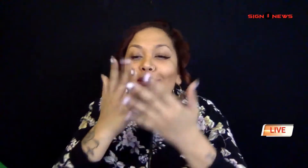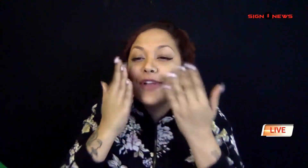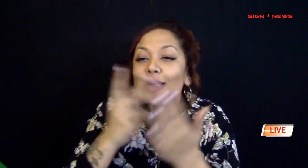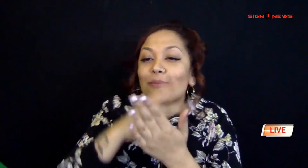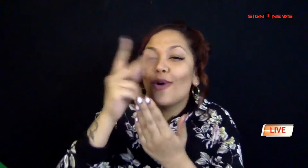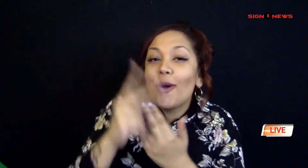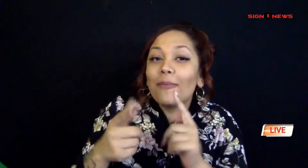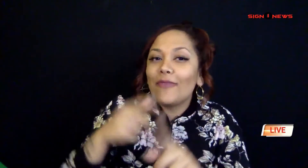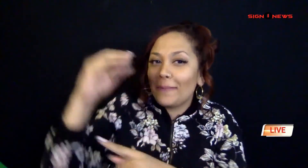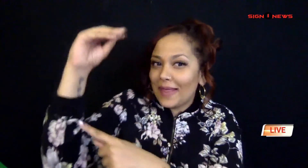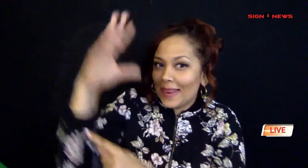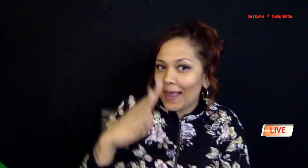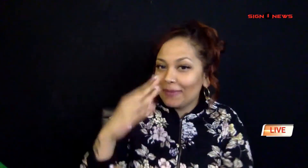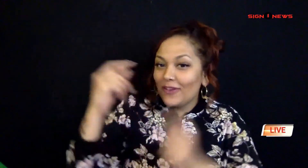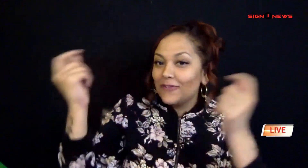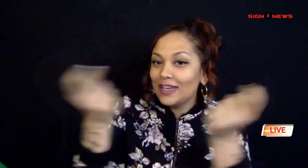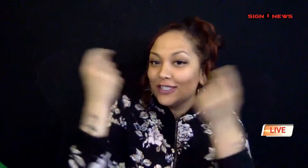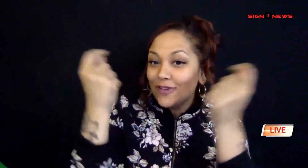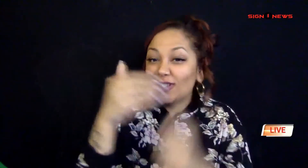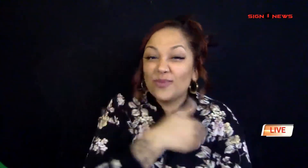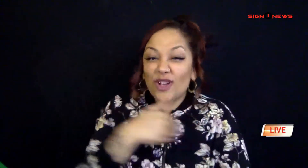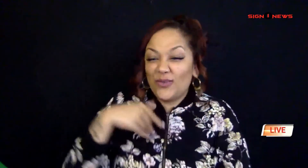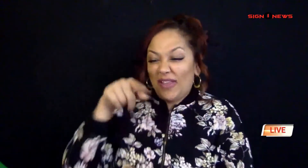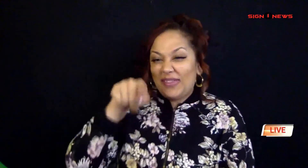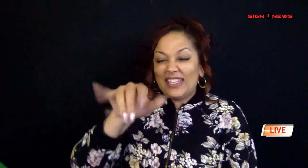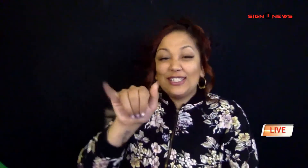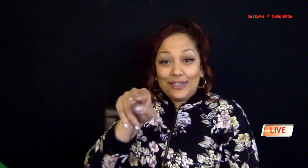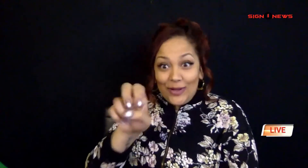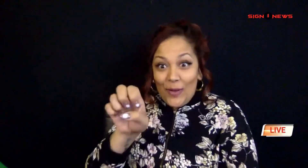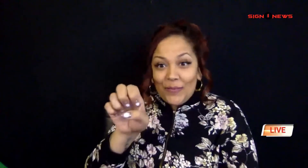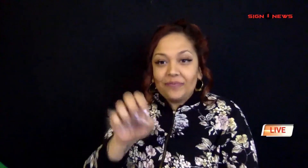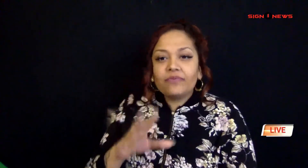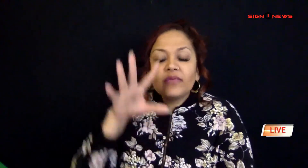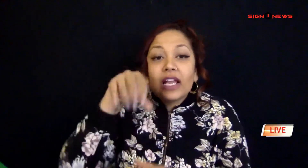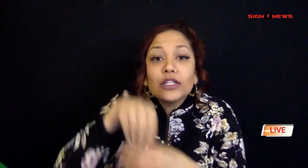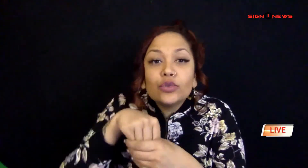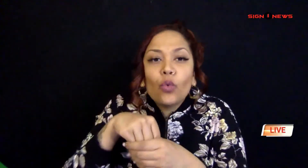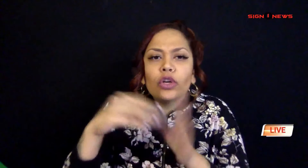All right, be sure to look out for more deaf-friendly programming.